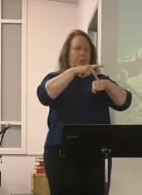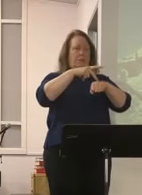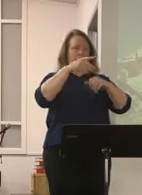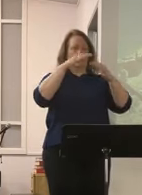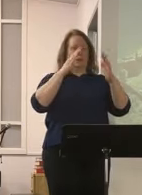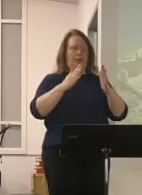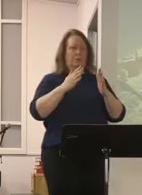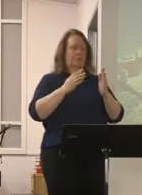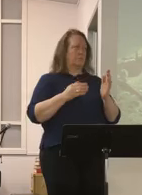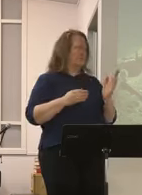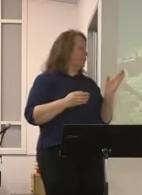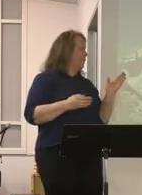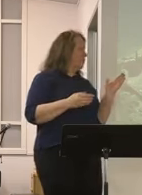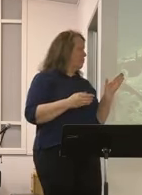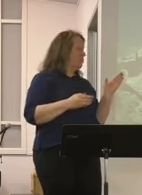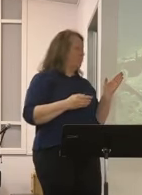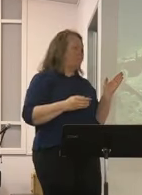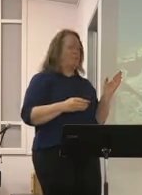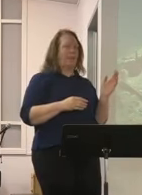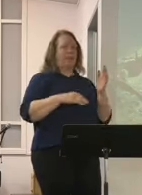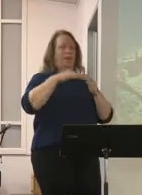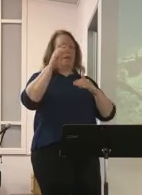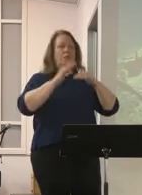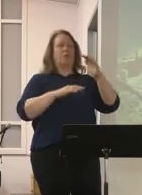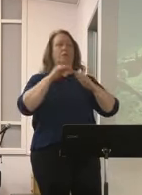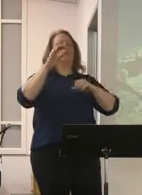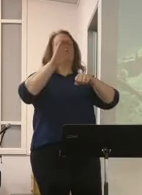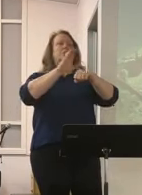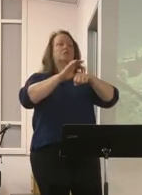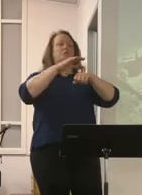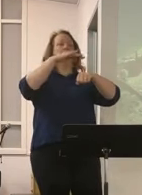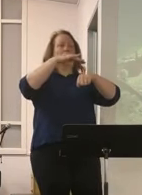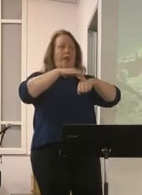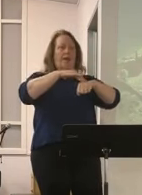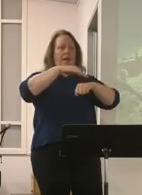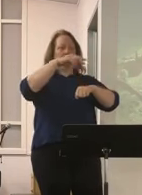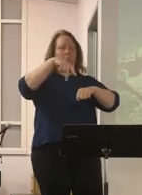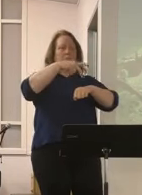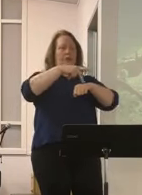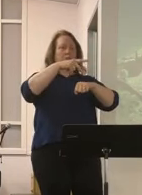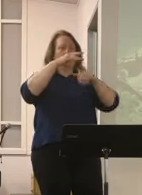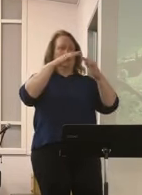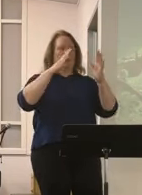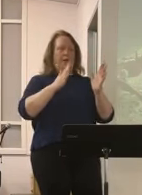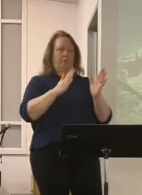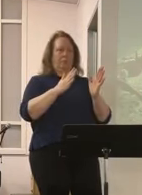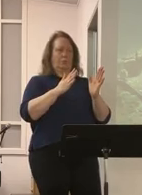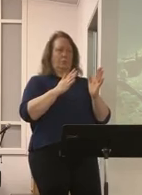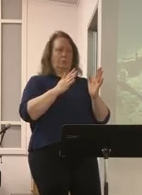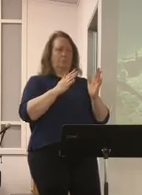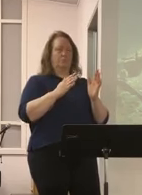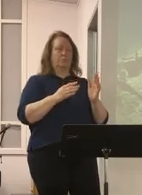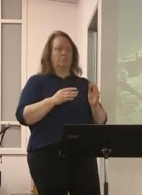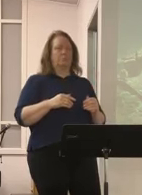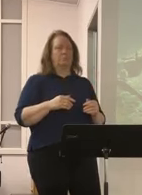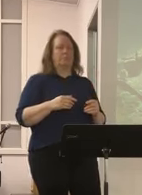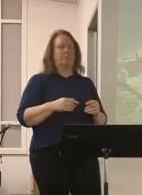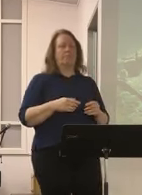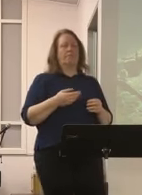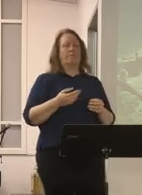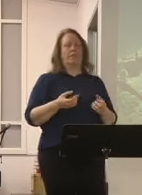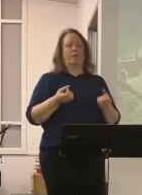is they built a church on top of Peter's house. And I'm going to show you that in a moment. Most of the time, they build